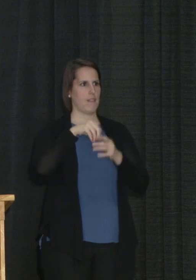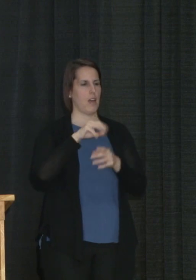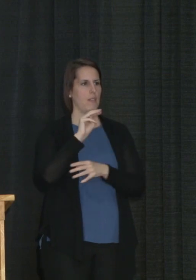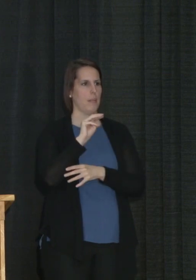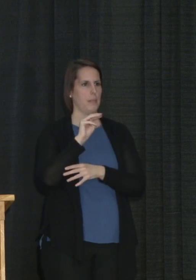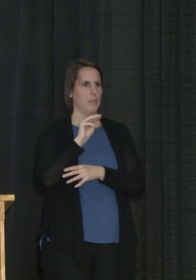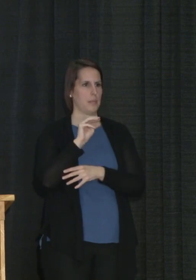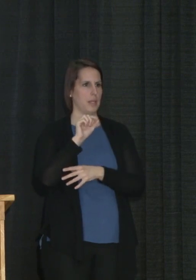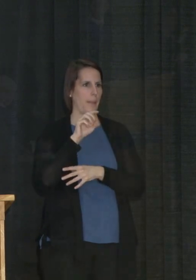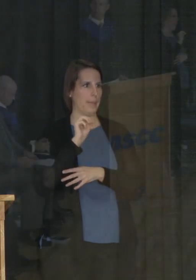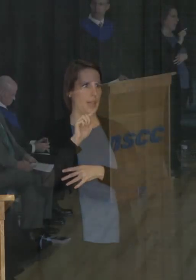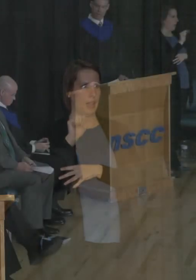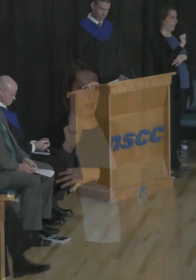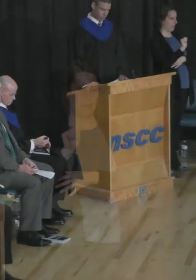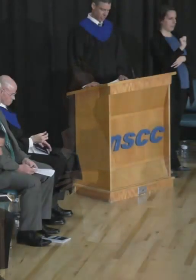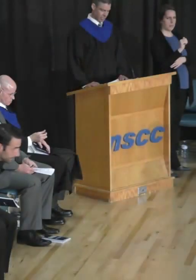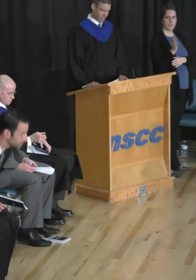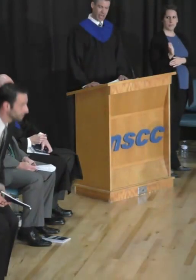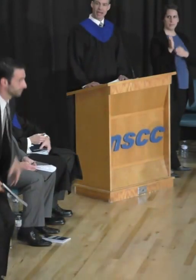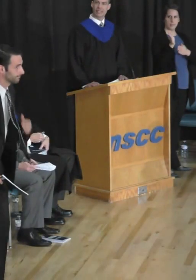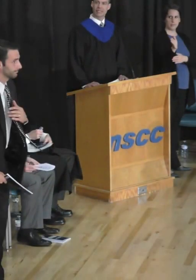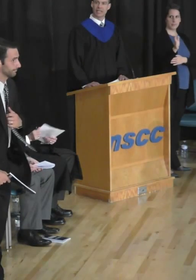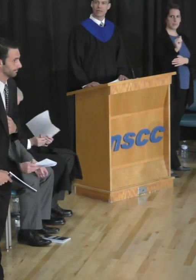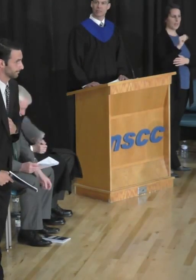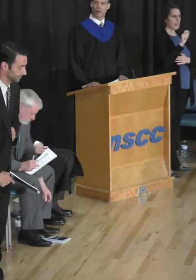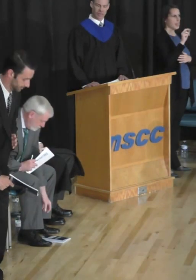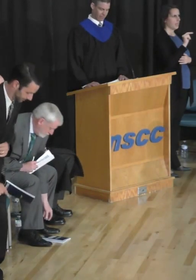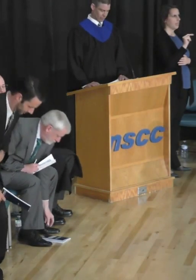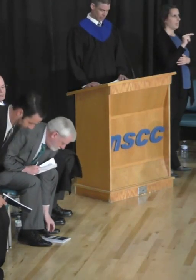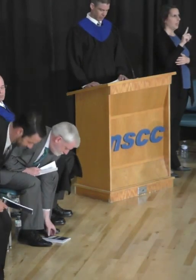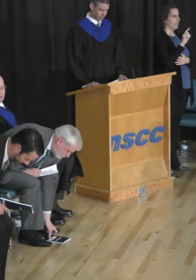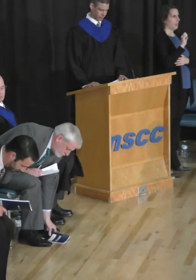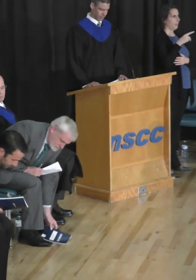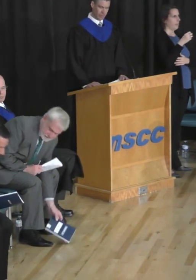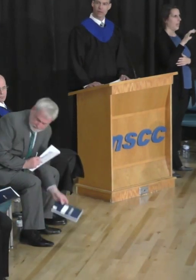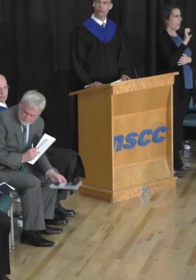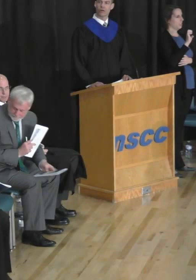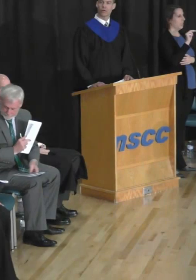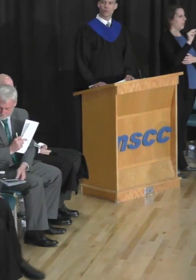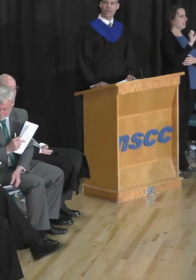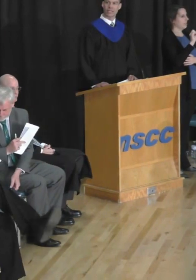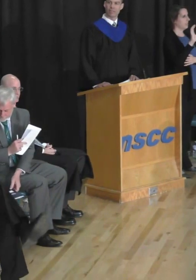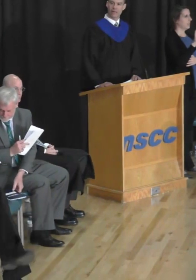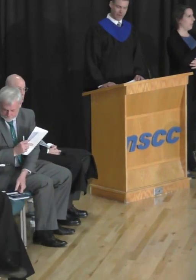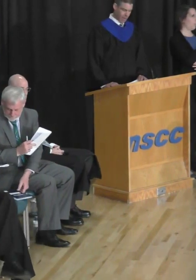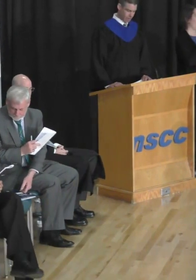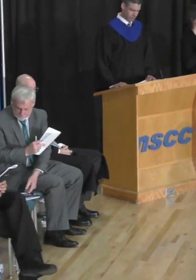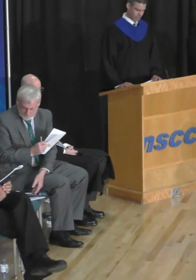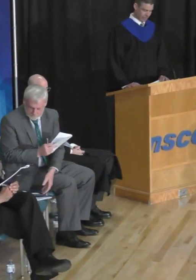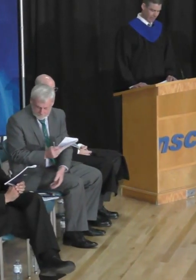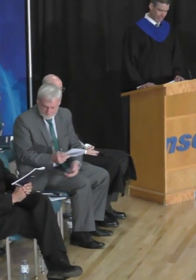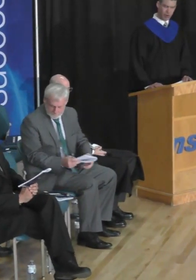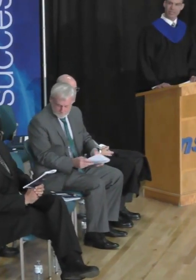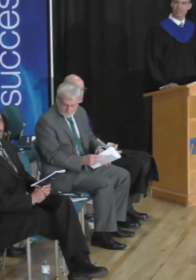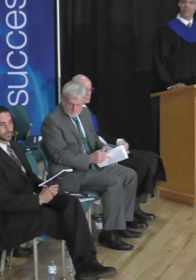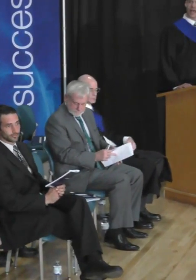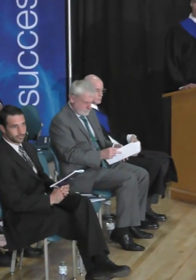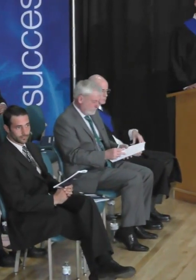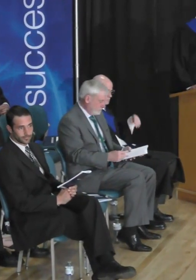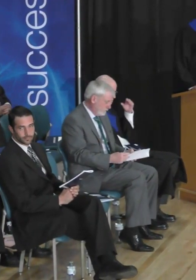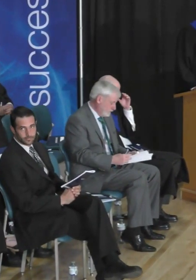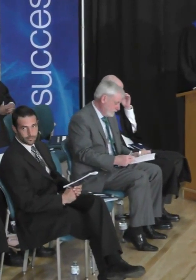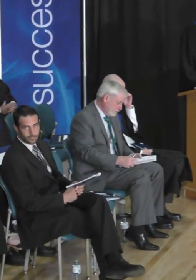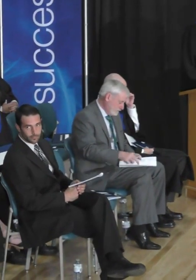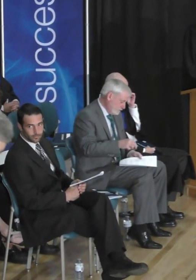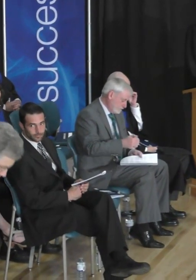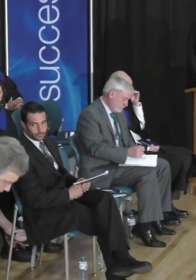South. Adam LePage, NSCC Board of Governors. Rosalind Penfoud, Vice President,